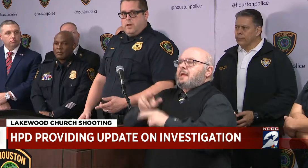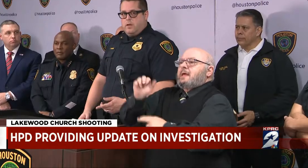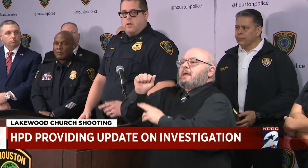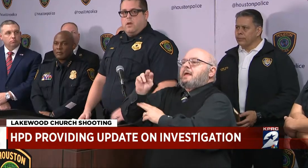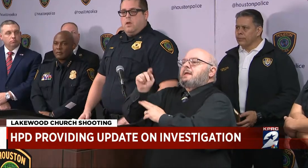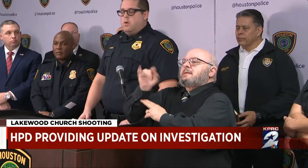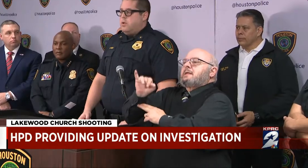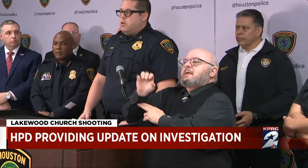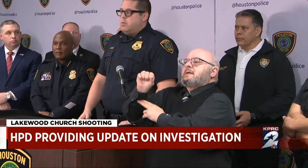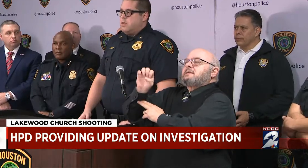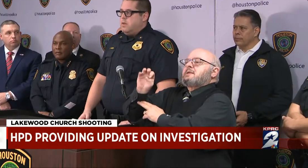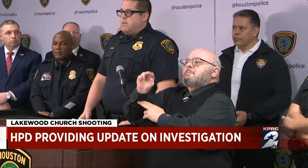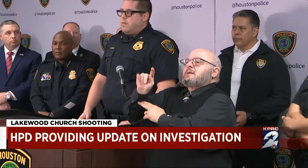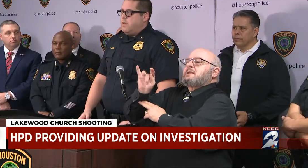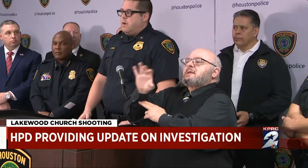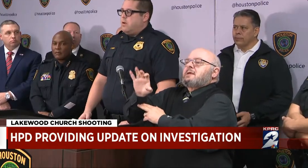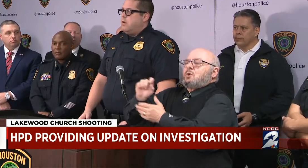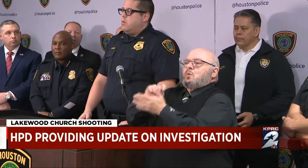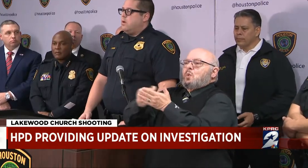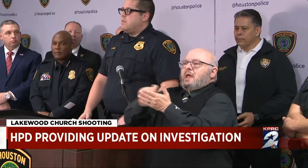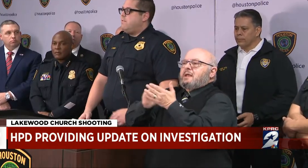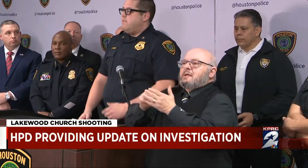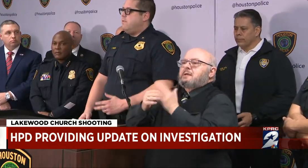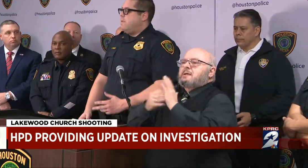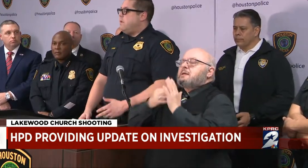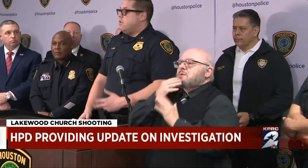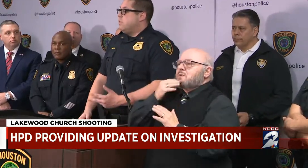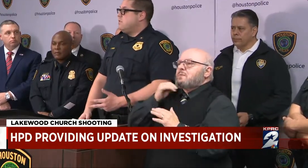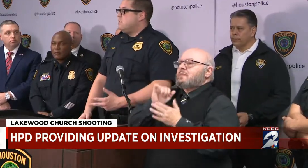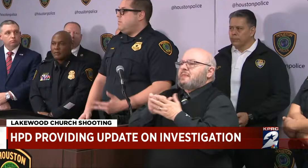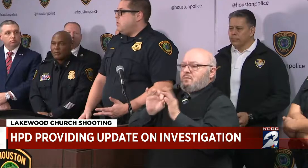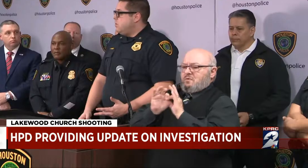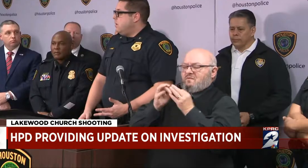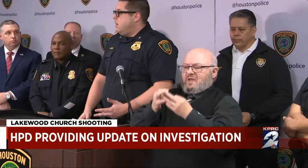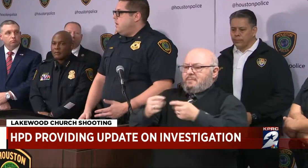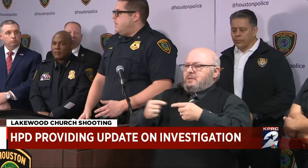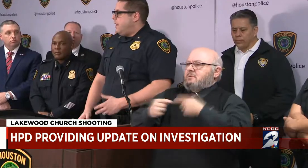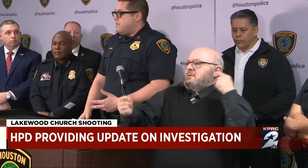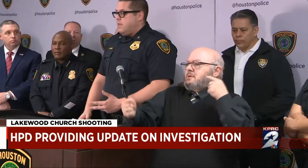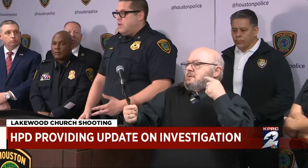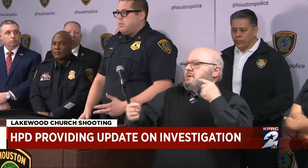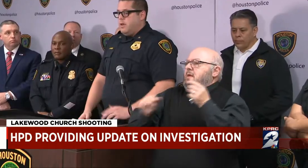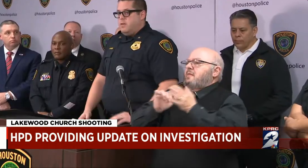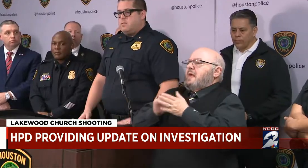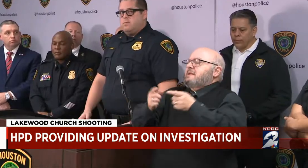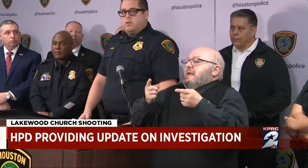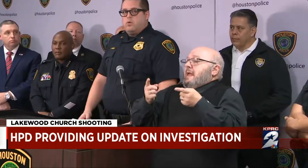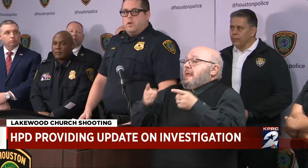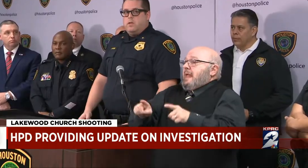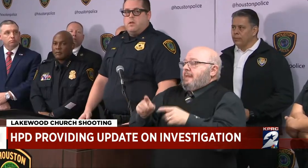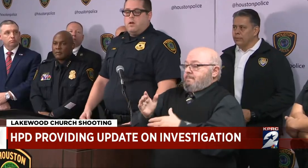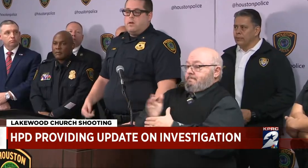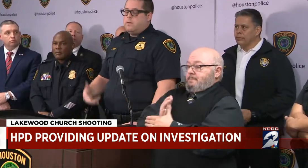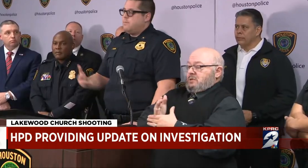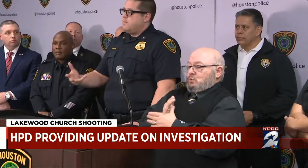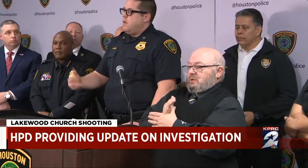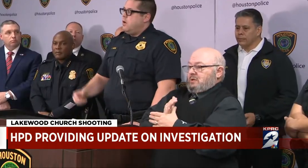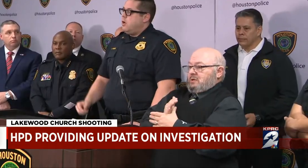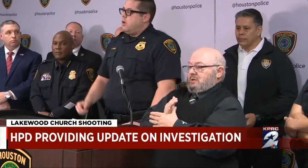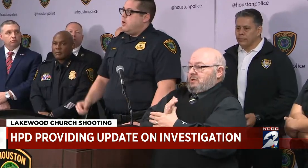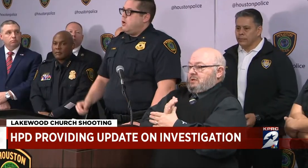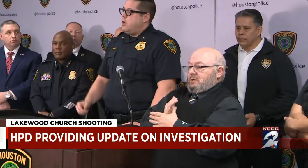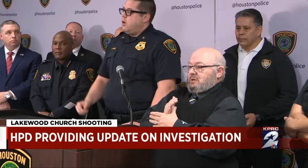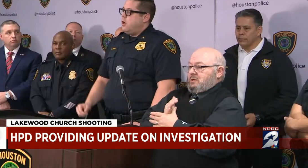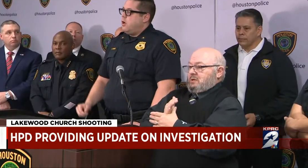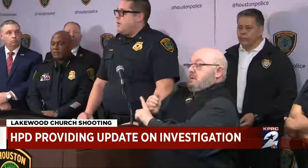anti-Semitic writing. We do believe that there was a familial dispute that has taken place between